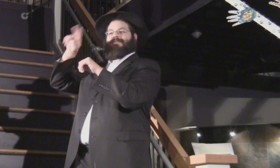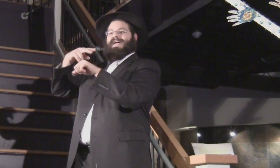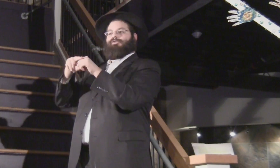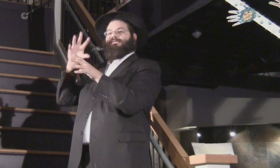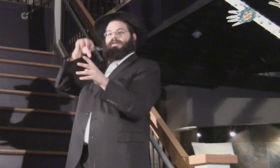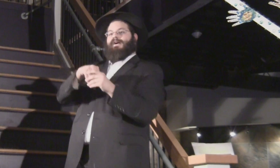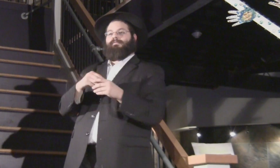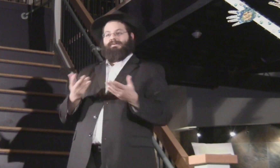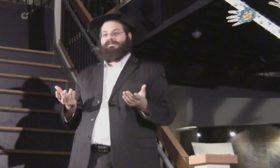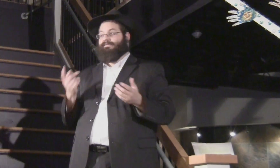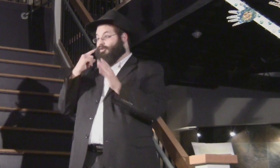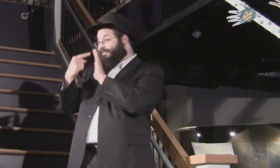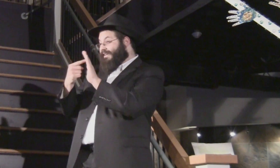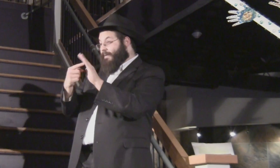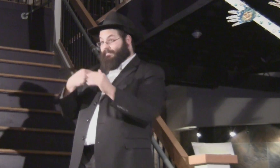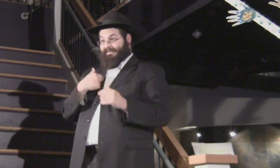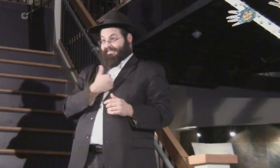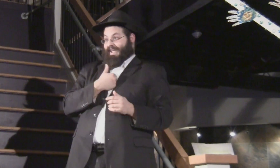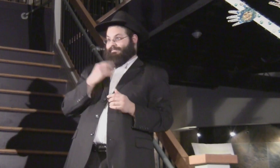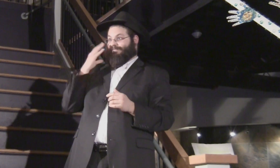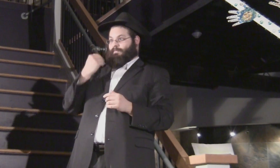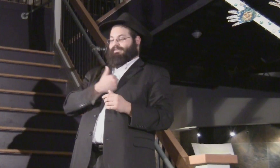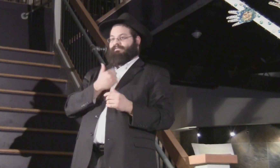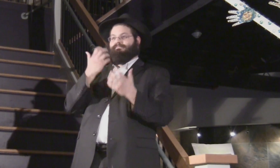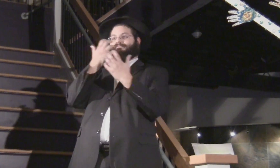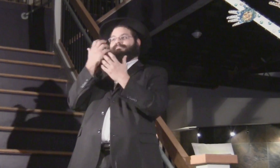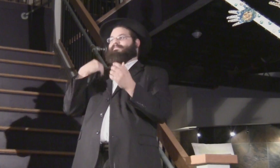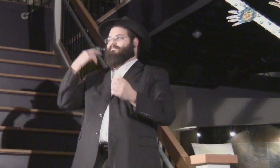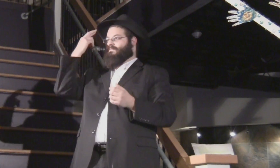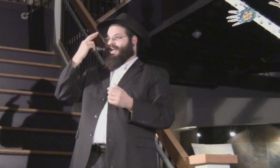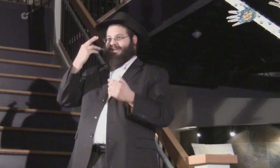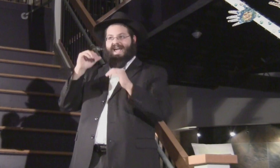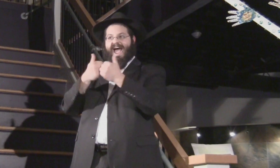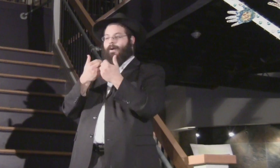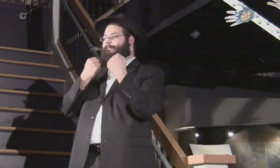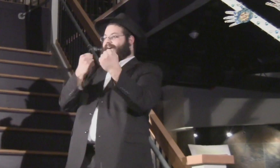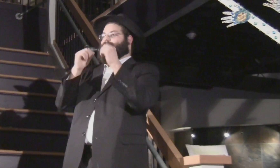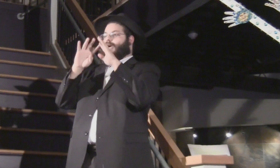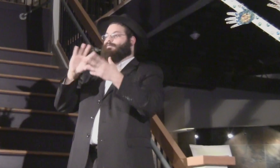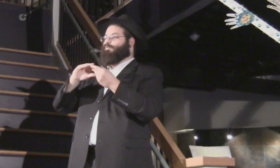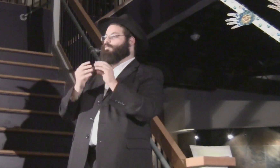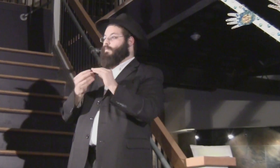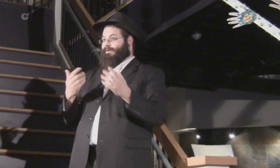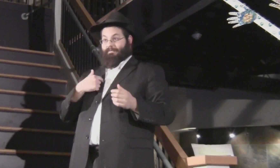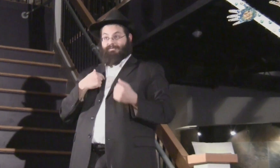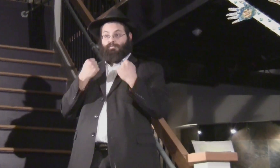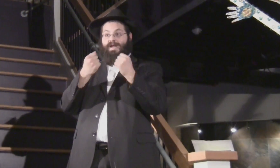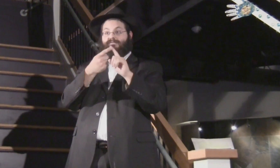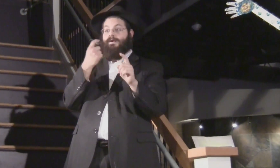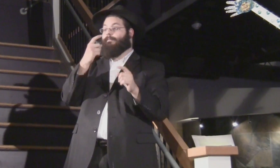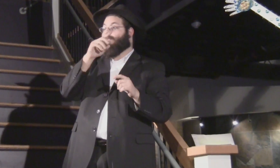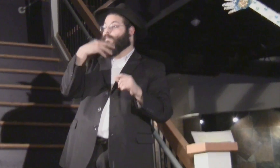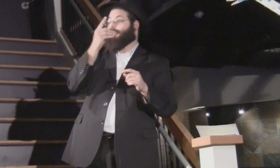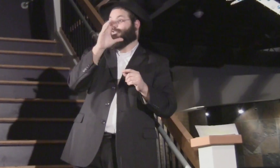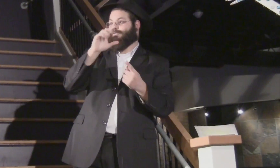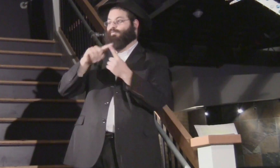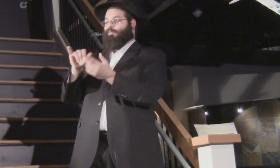really above the natural. For example, myself, wow, realize how powerful the Hanukkah story really